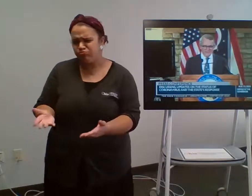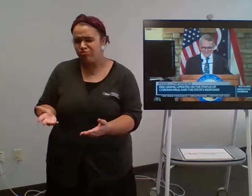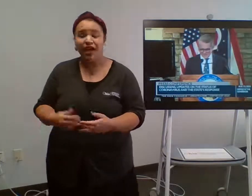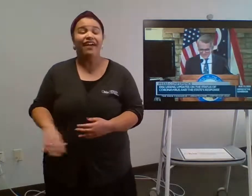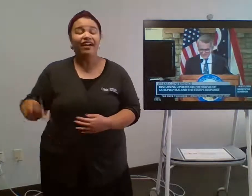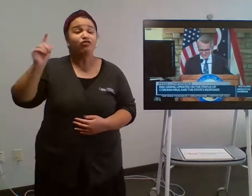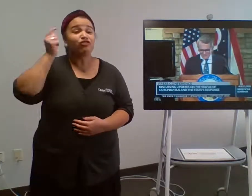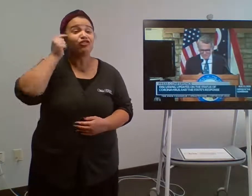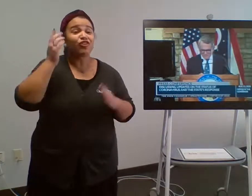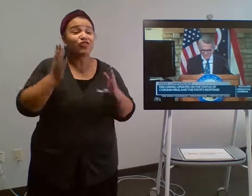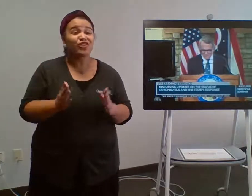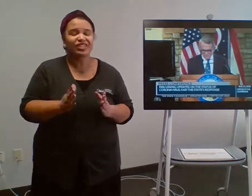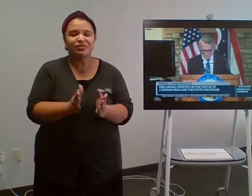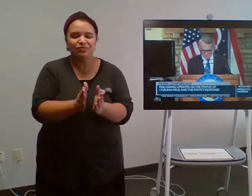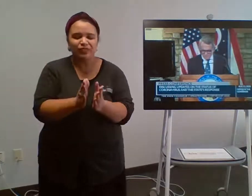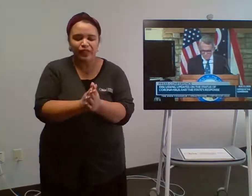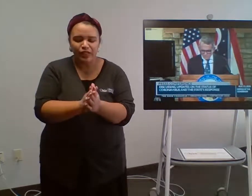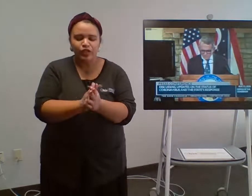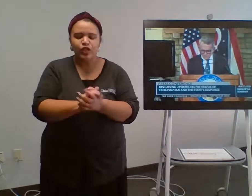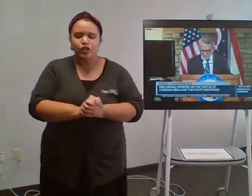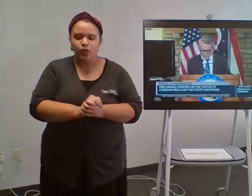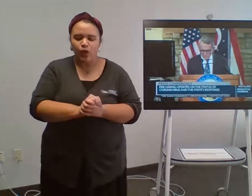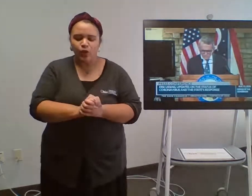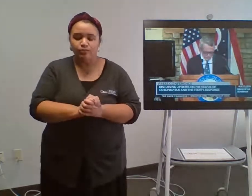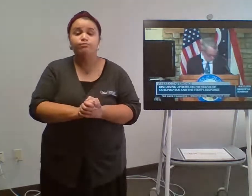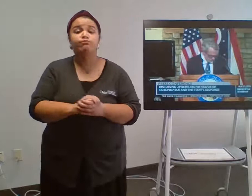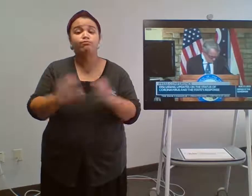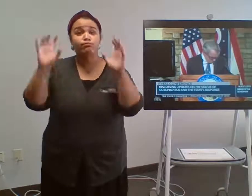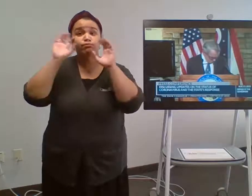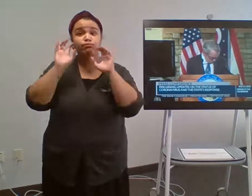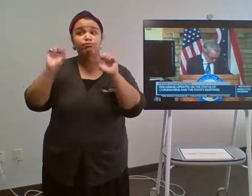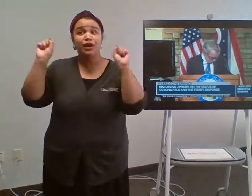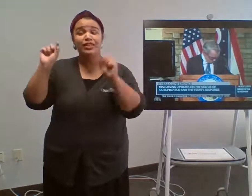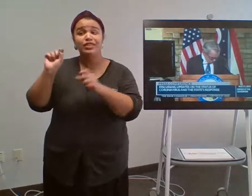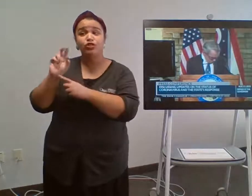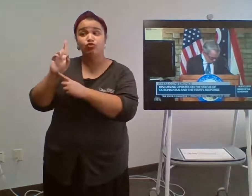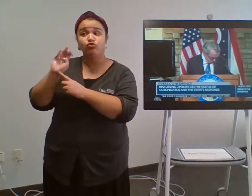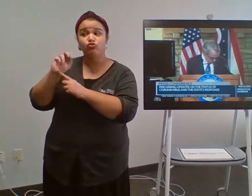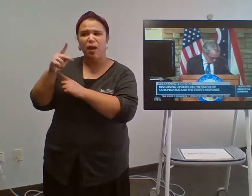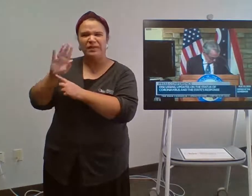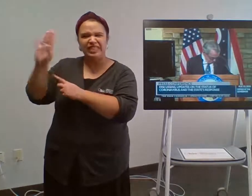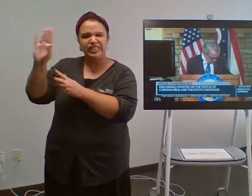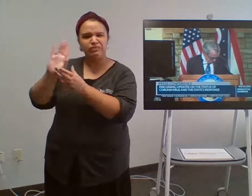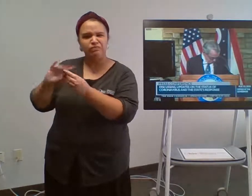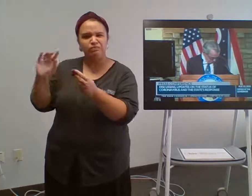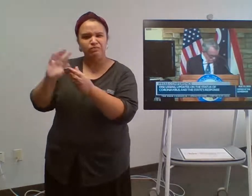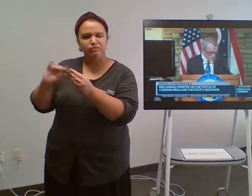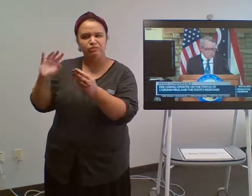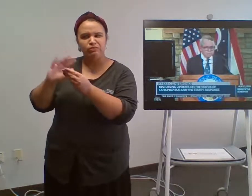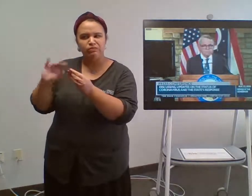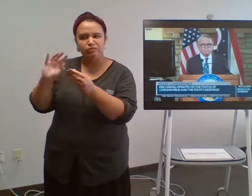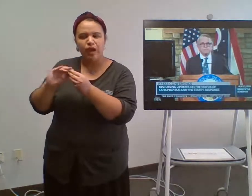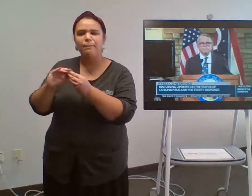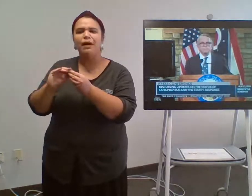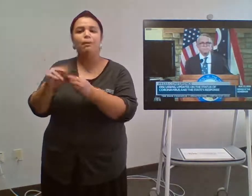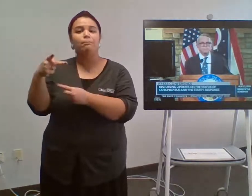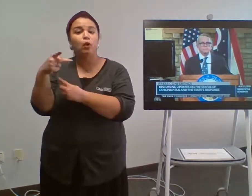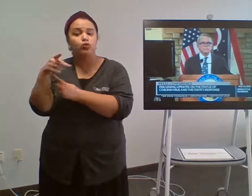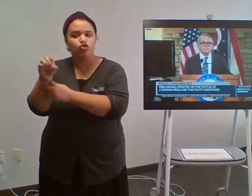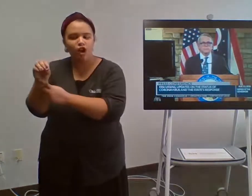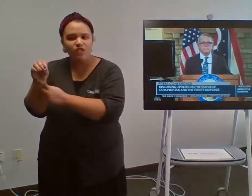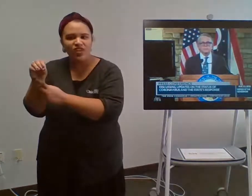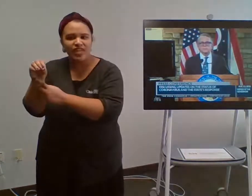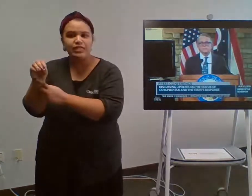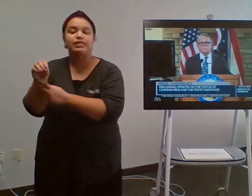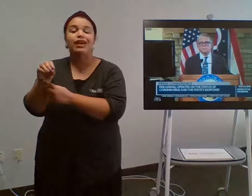DeWine, given the anxiety that President Trump has created for voters about whether the post office can get